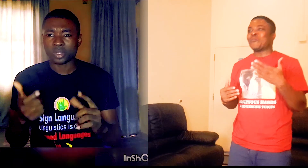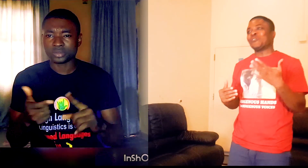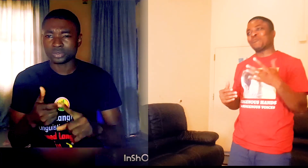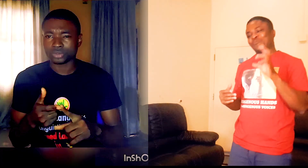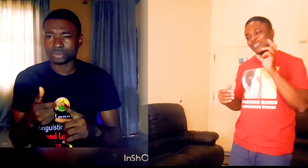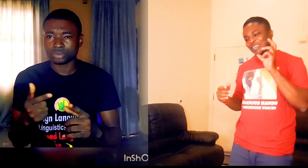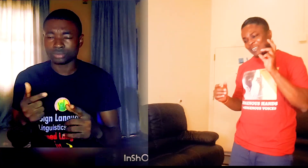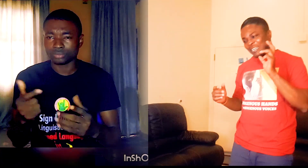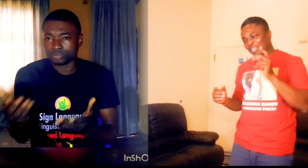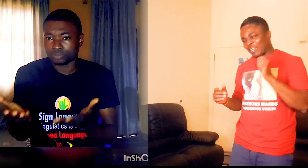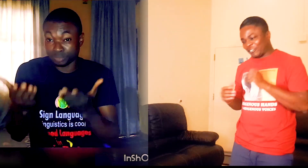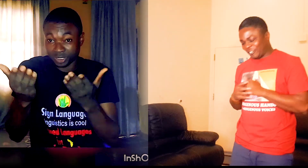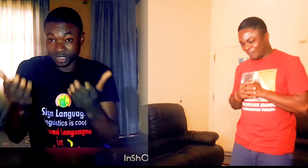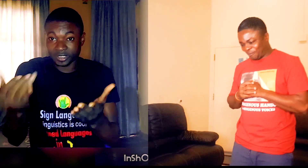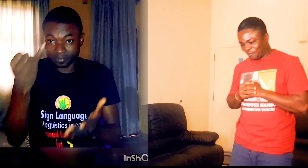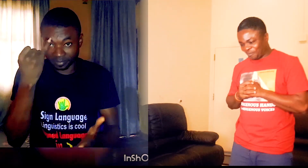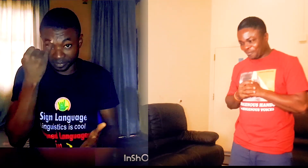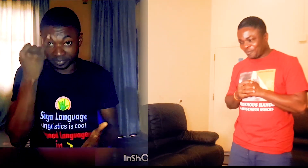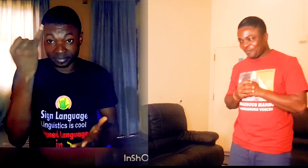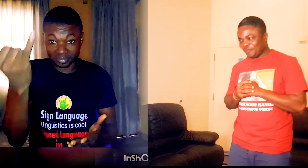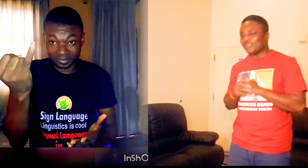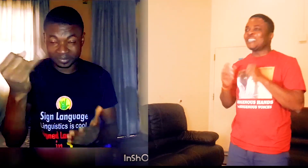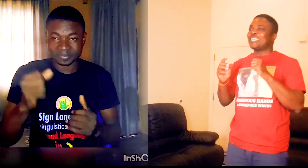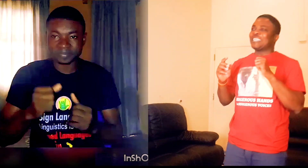I want to bring out an analogy.